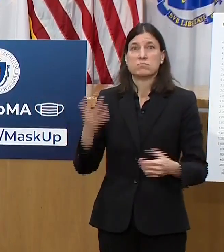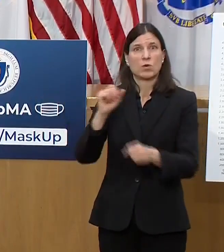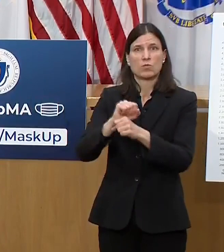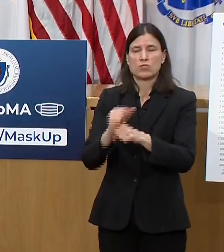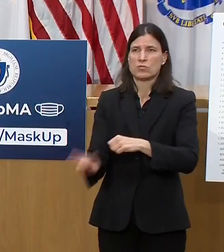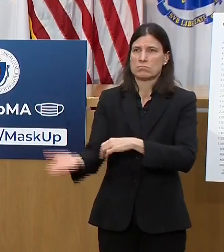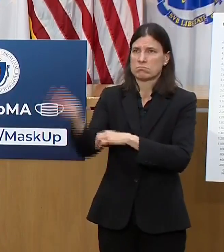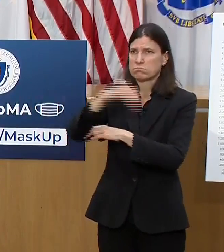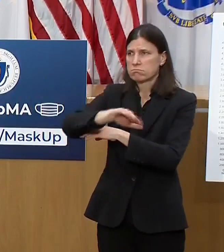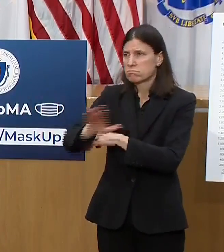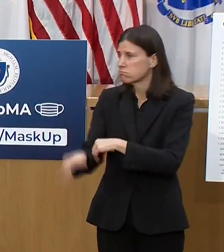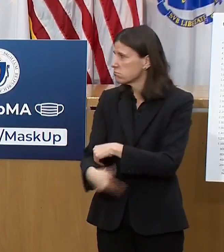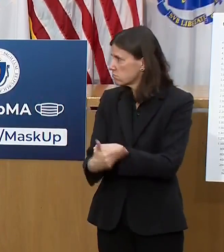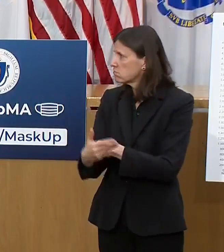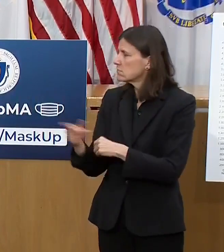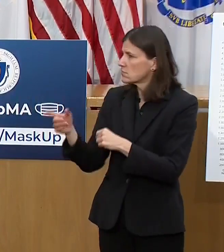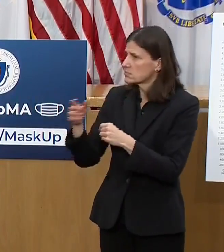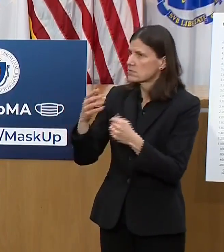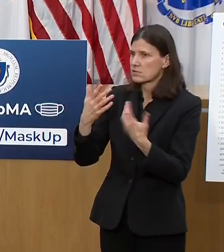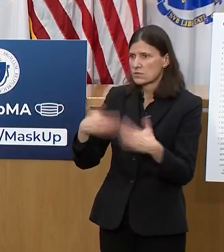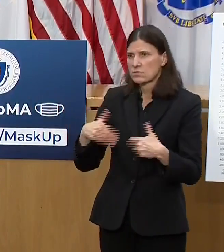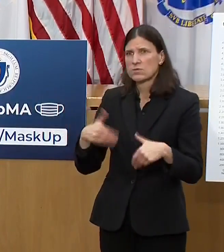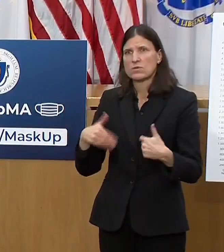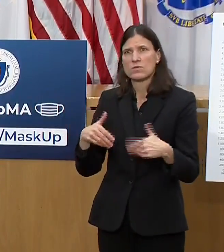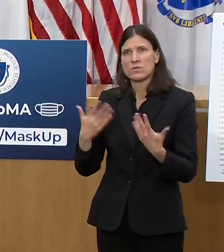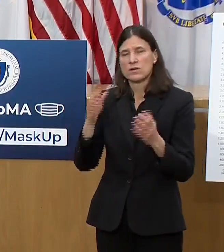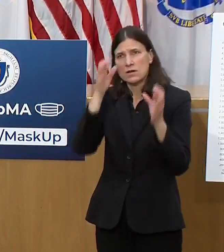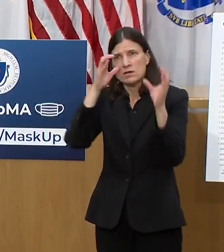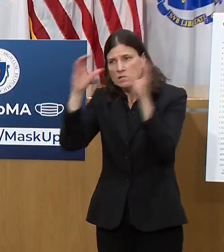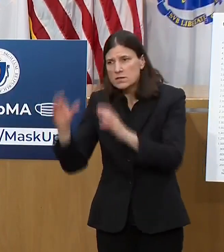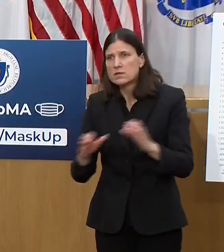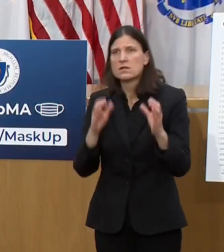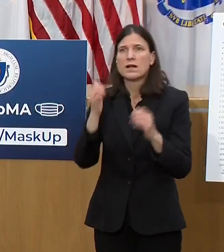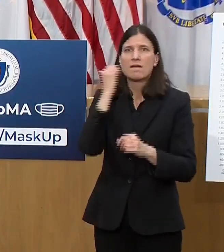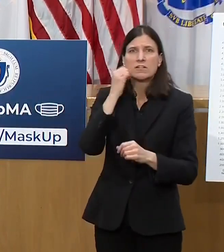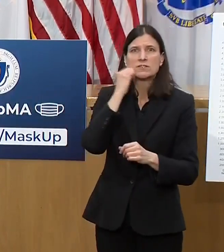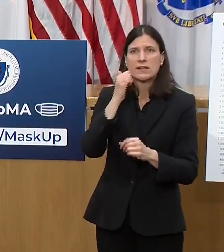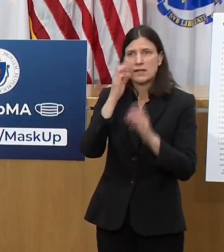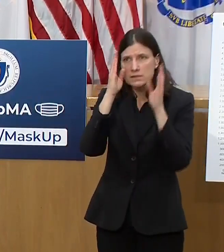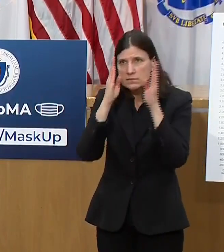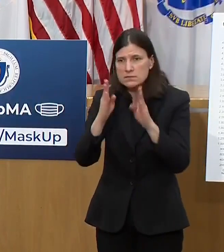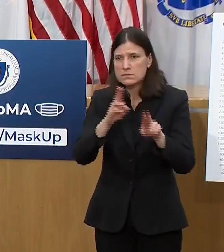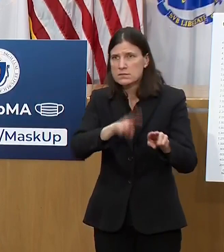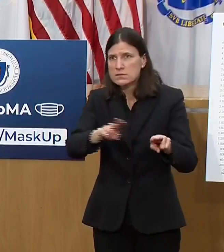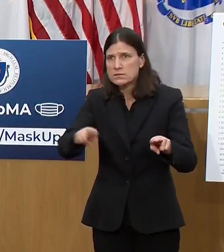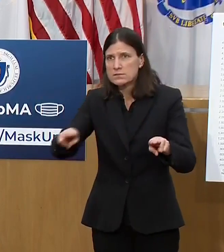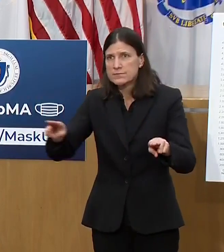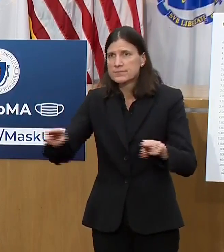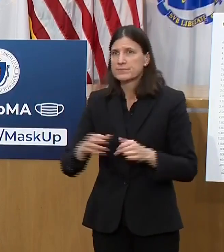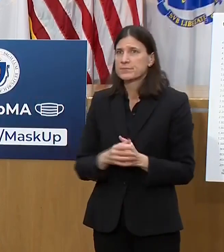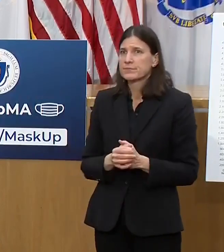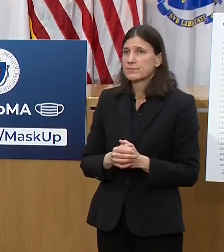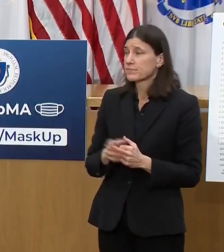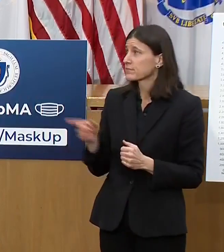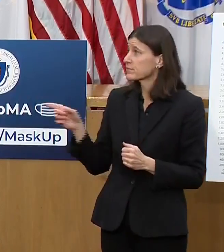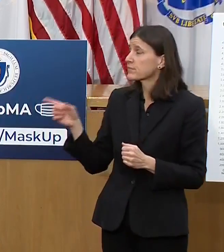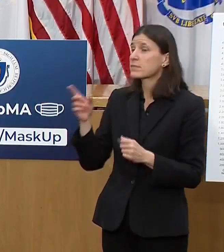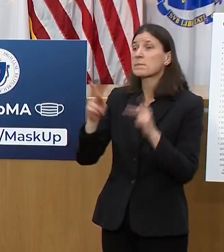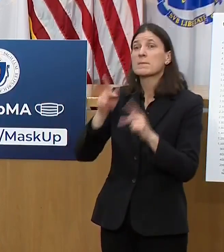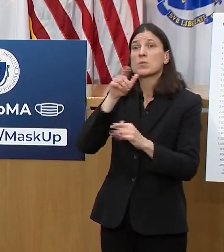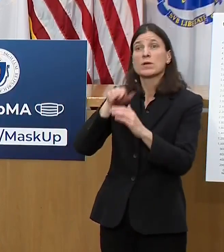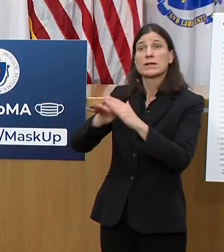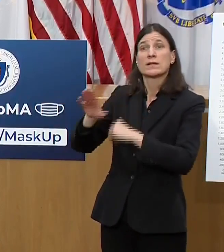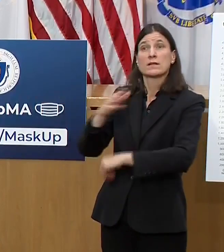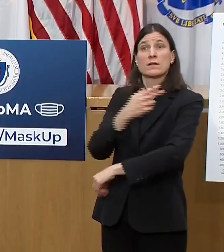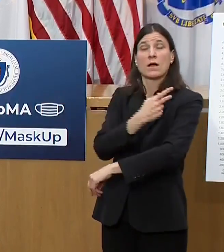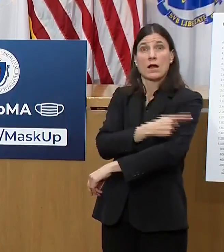loss every day. I will also share that there are times when patients who are non-COVID come